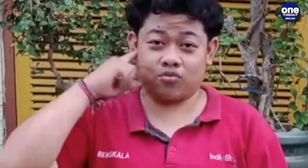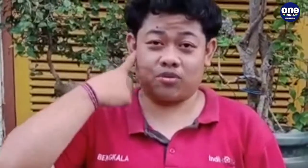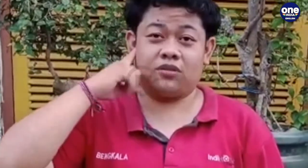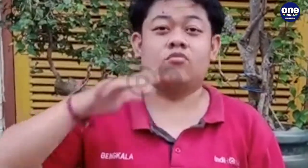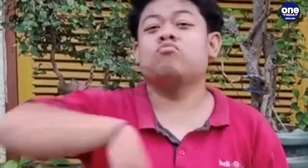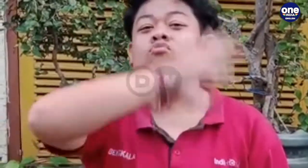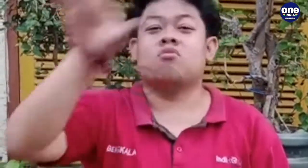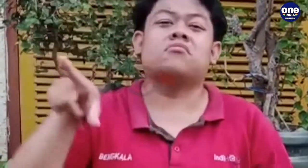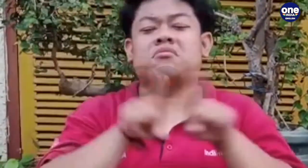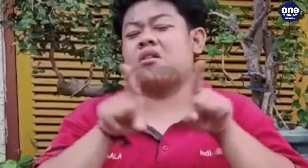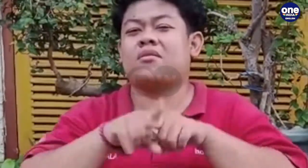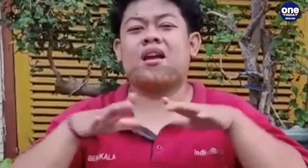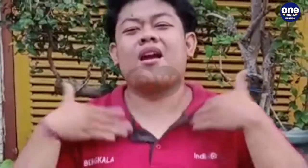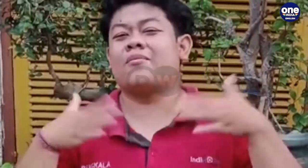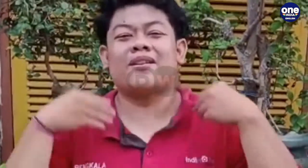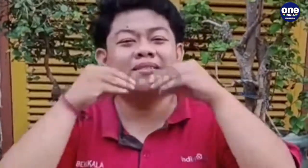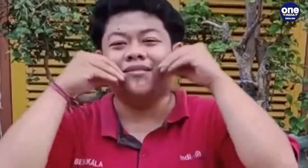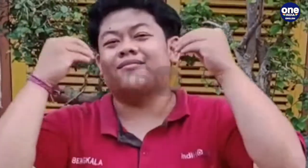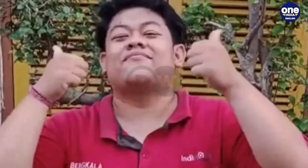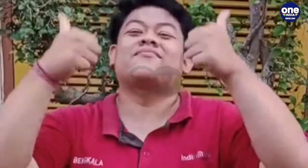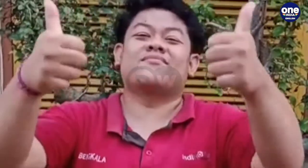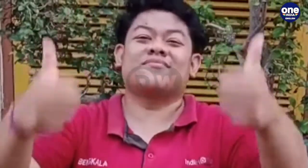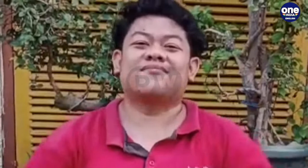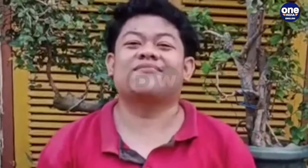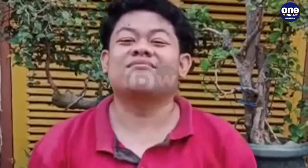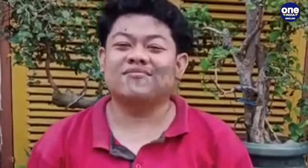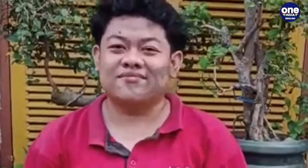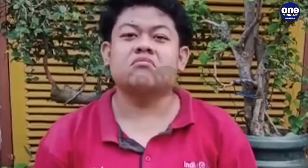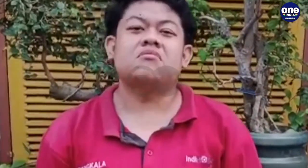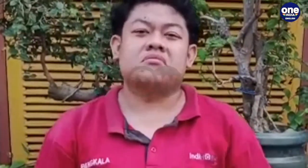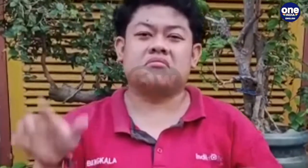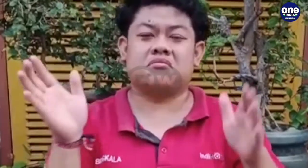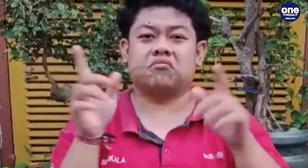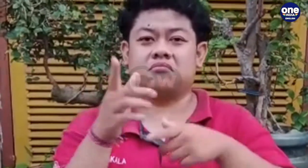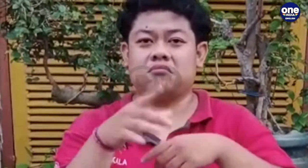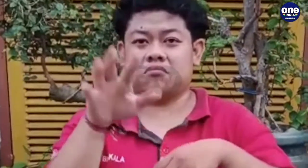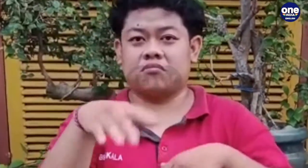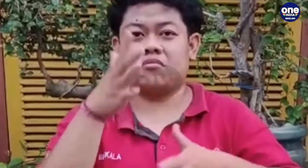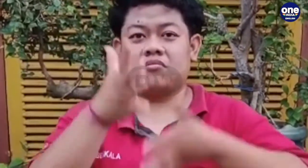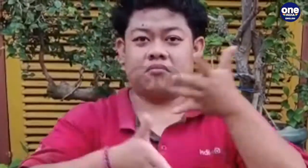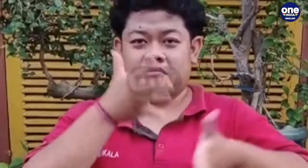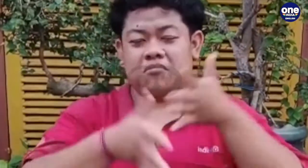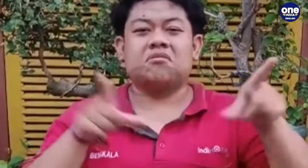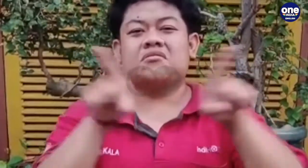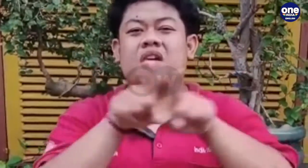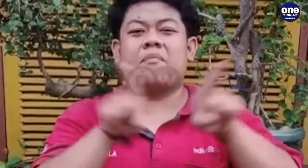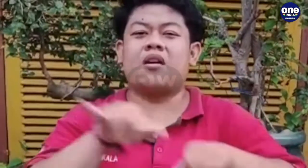I feel normal in my surroundings because it's not hard to communicate. The sign language in Bengkala is completely different from any other in the